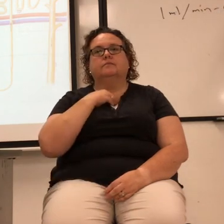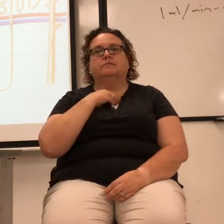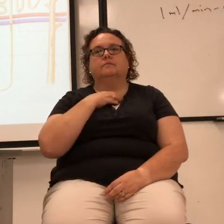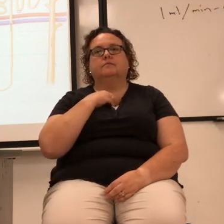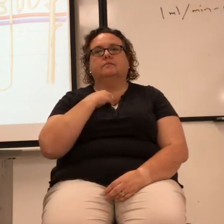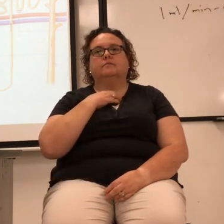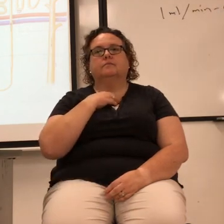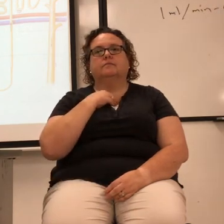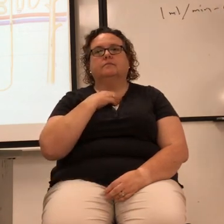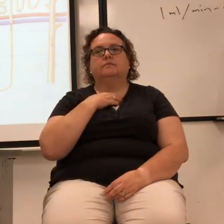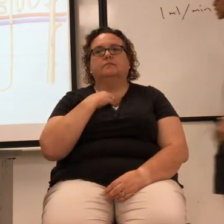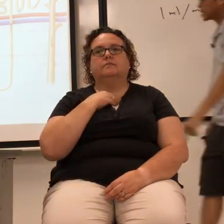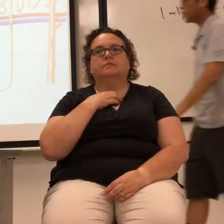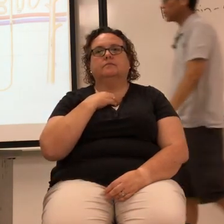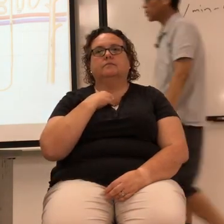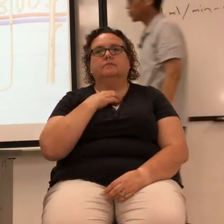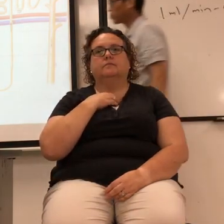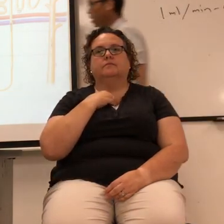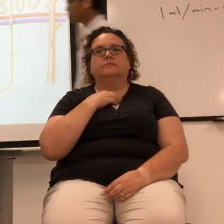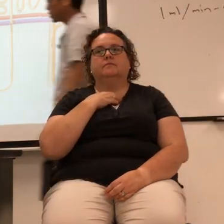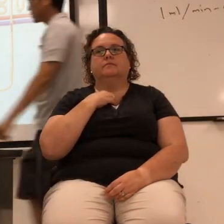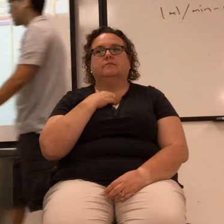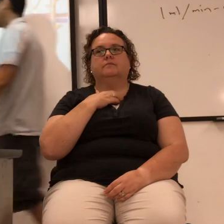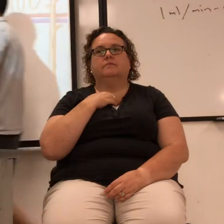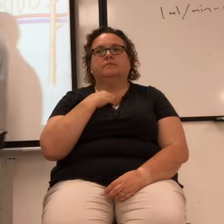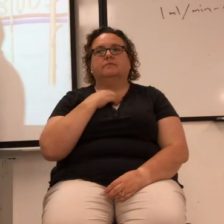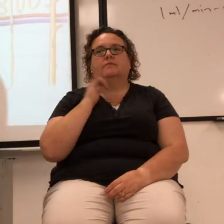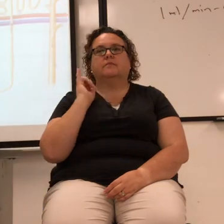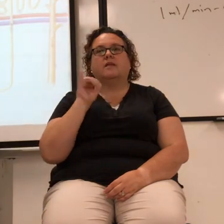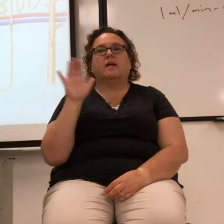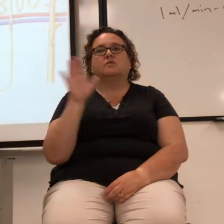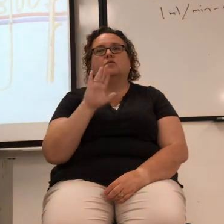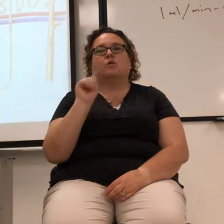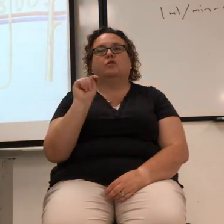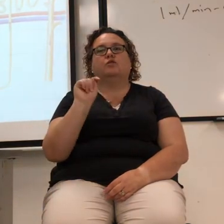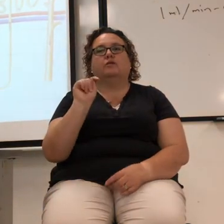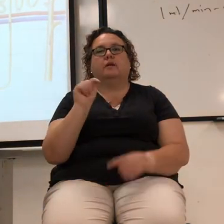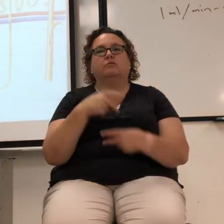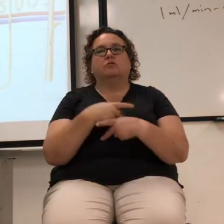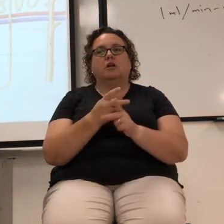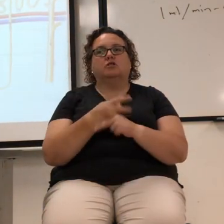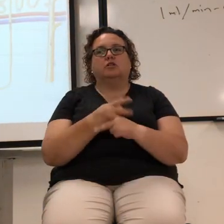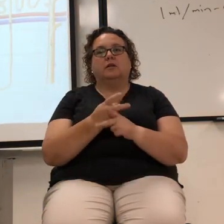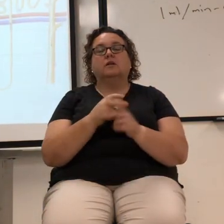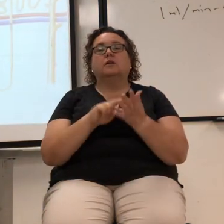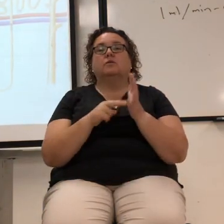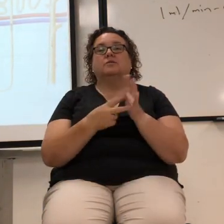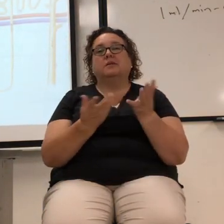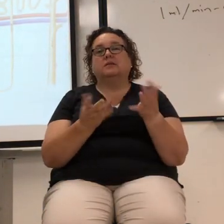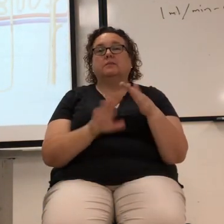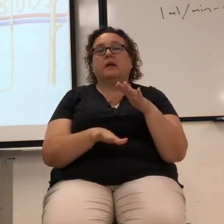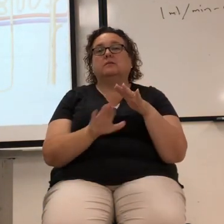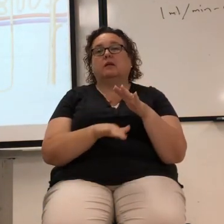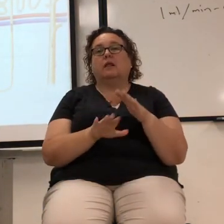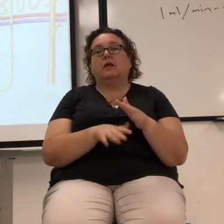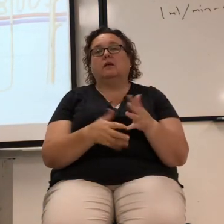excrete. That's going to be your urine production. So therefore, you're basically, you know,